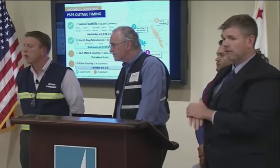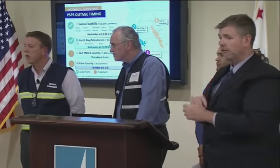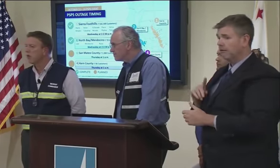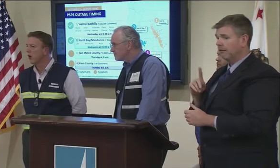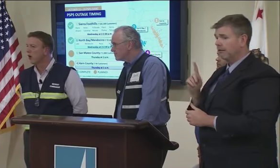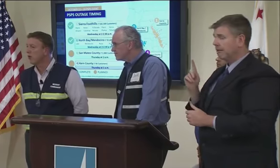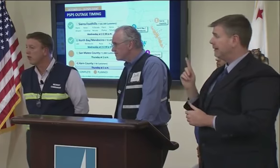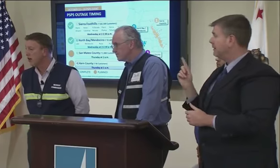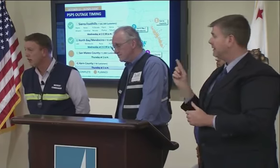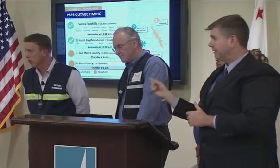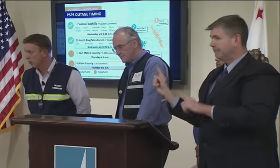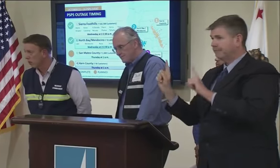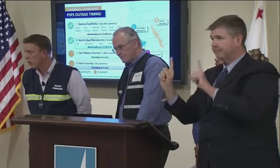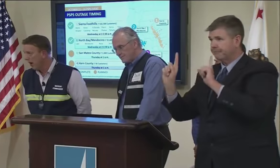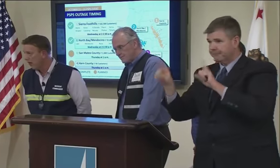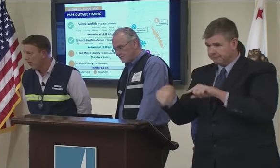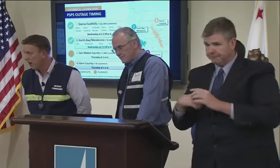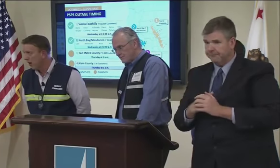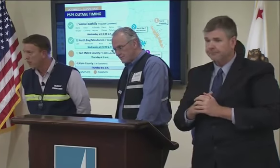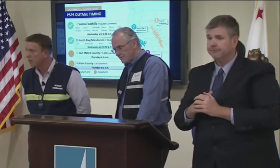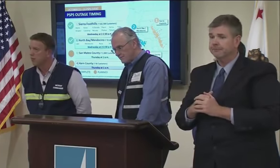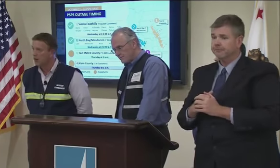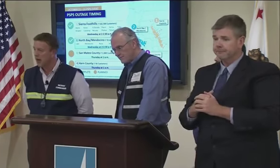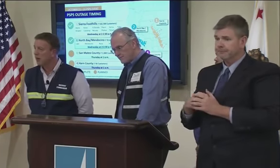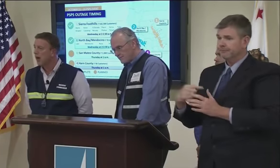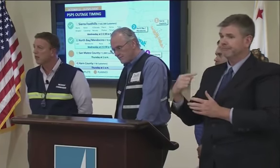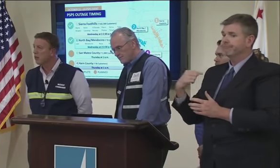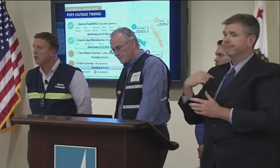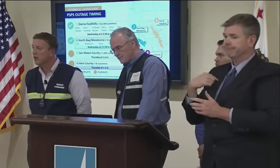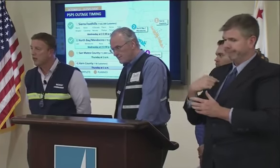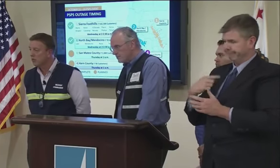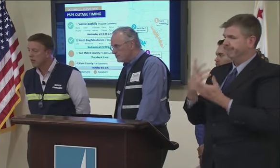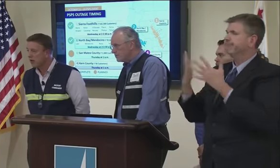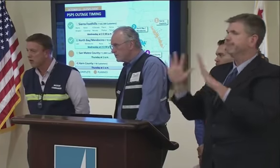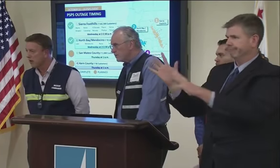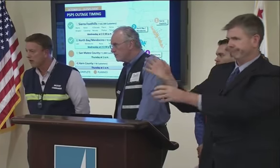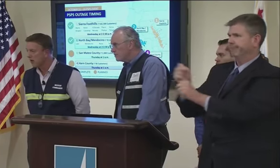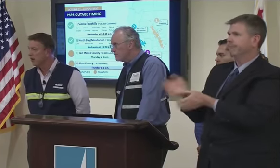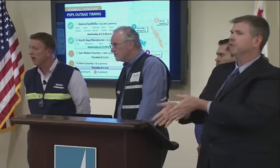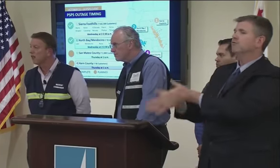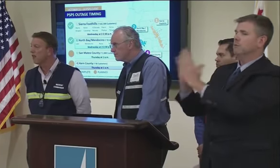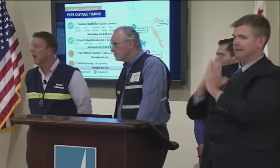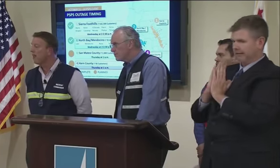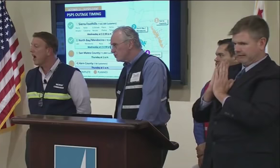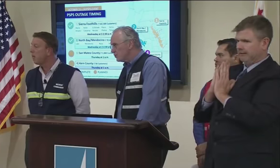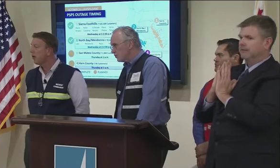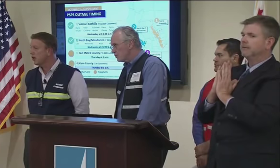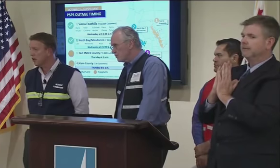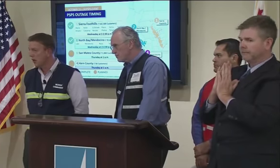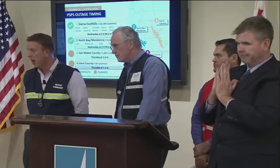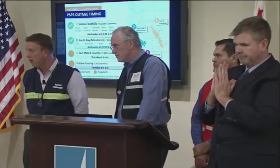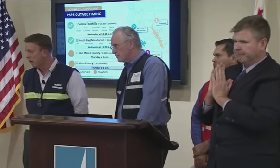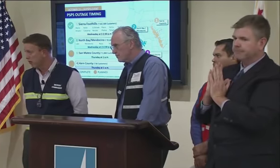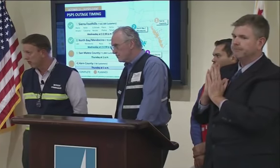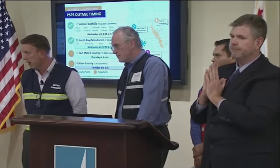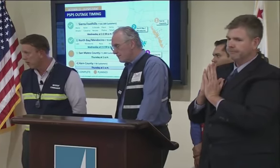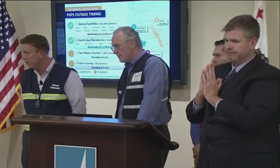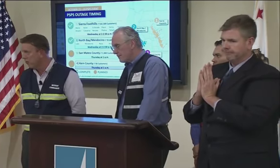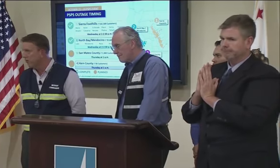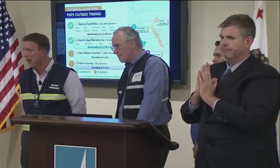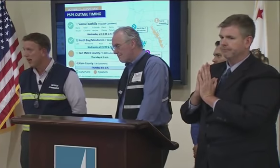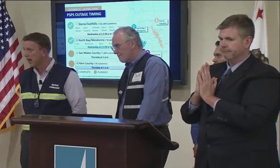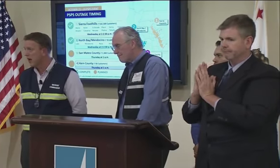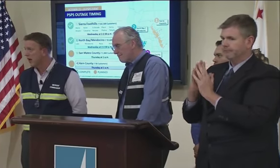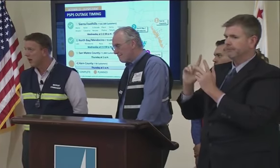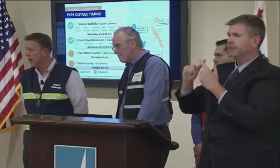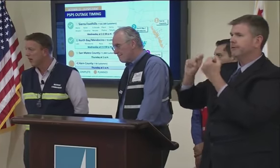let's just put it this way. We've received requests dating back to the previous PSPS event to extend the operational hours of those centers, and